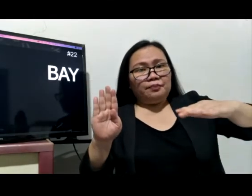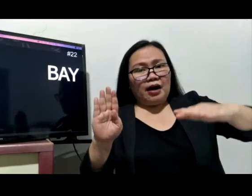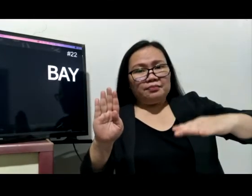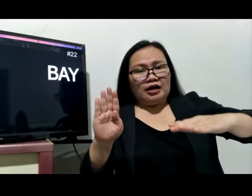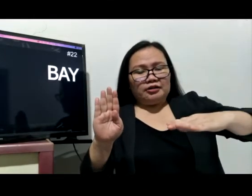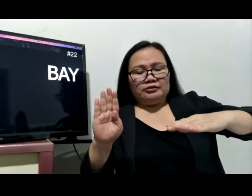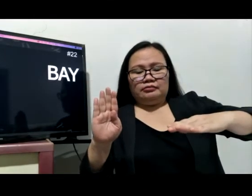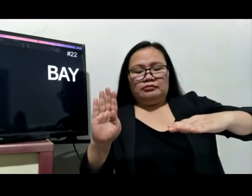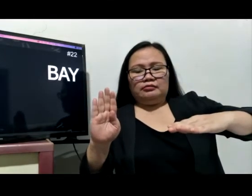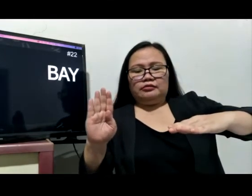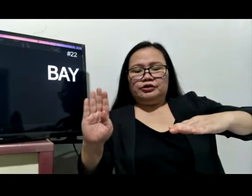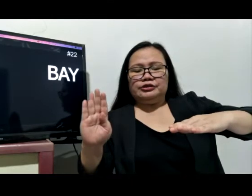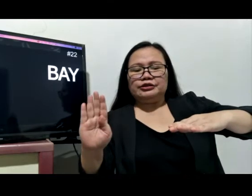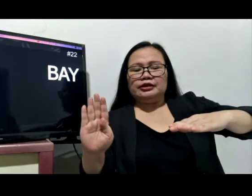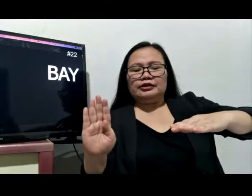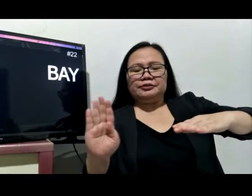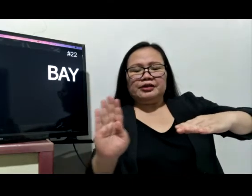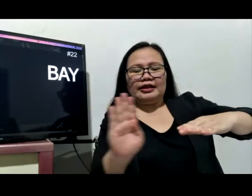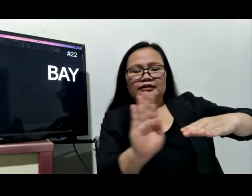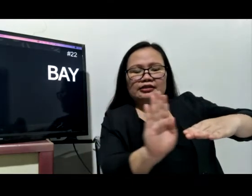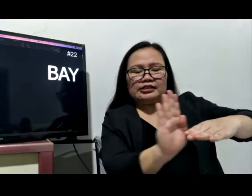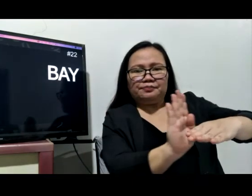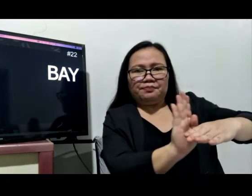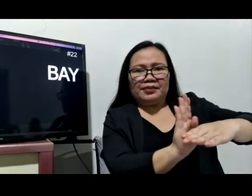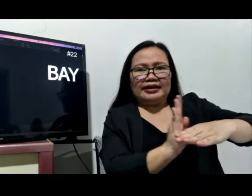palm down, you insert letter B like this. Bay.